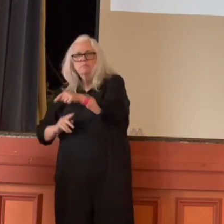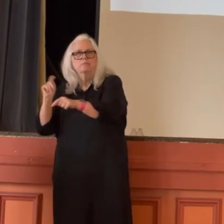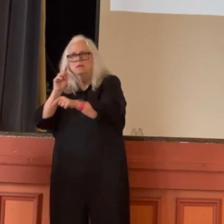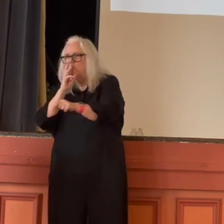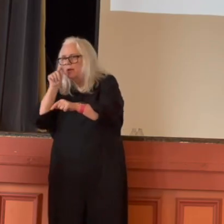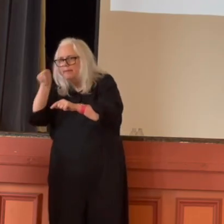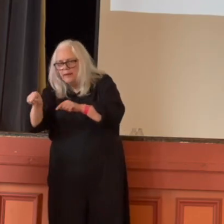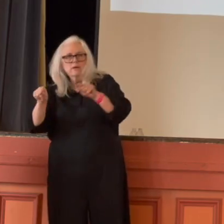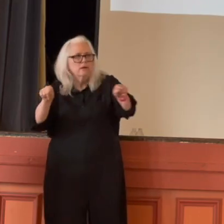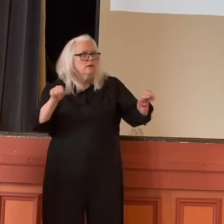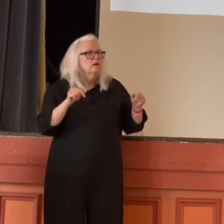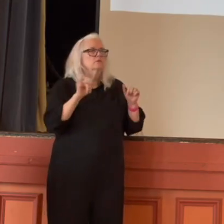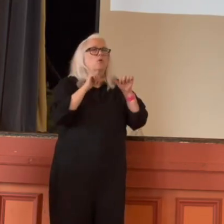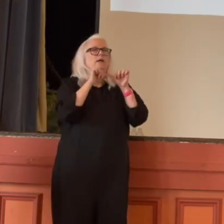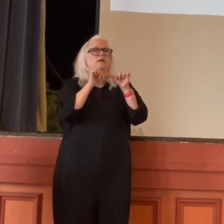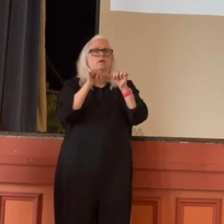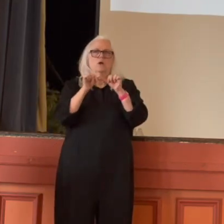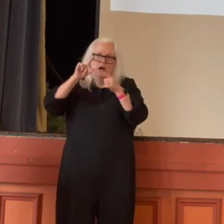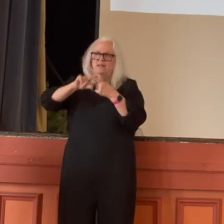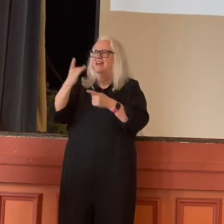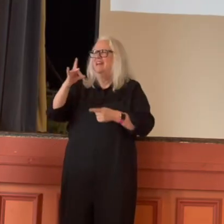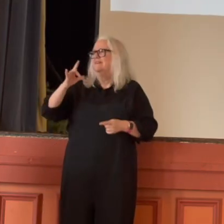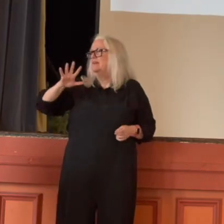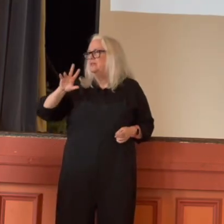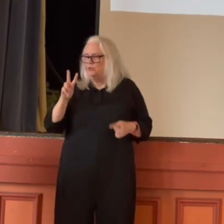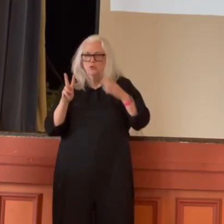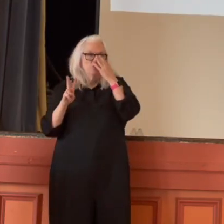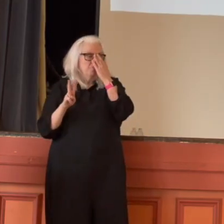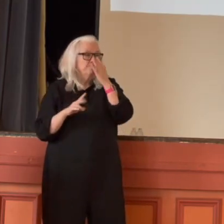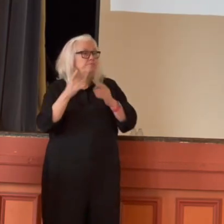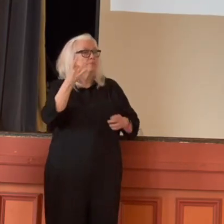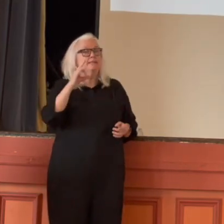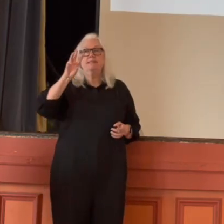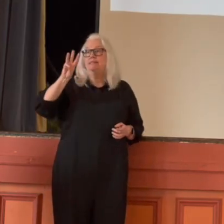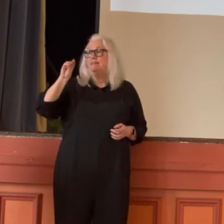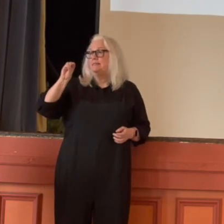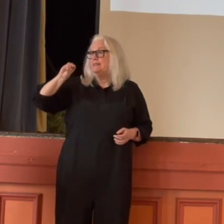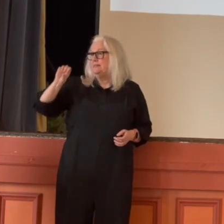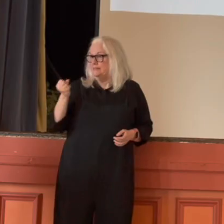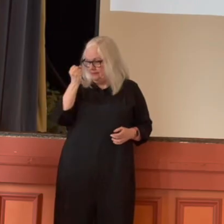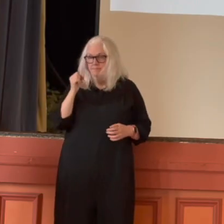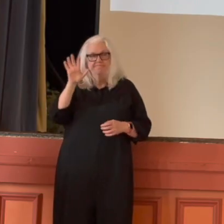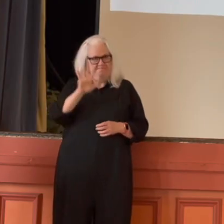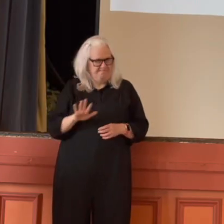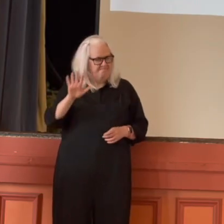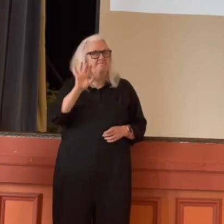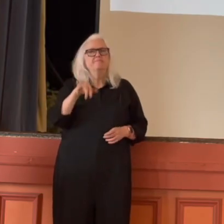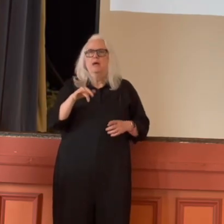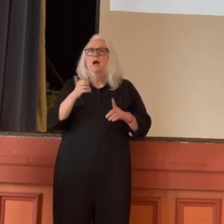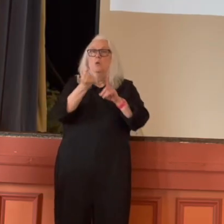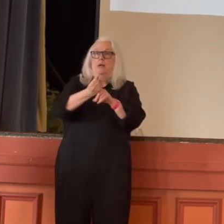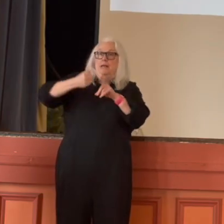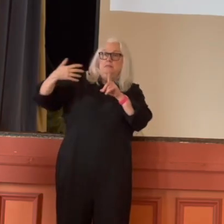And throughout the 1850s and into the early 1860s, there continued to be an expansion of the